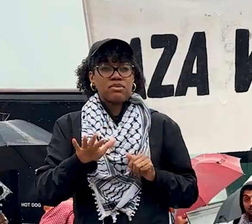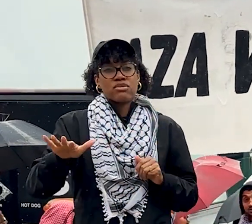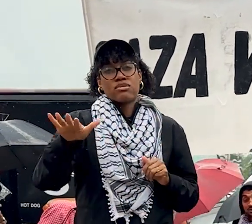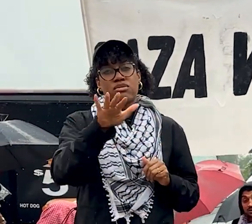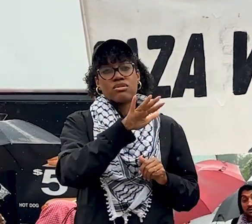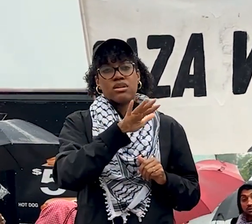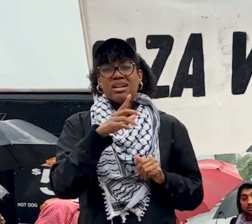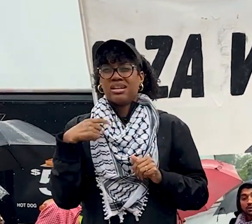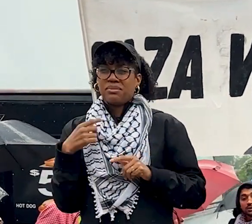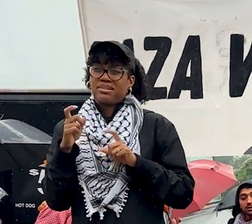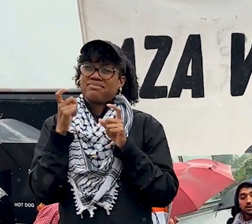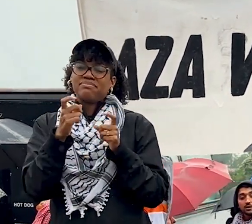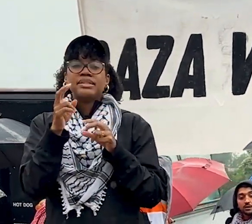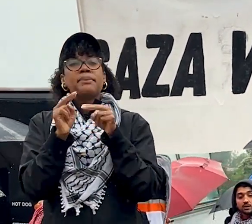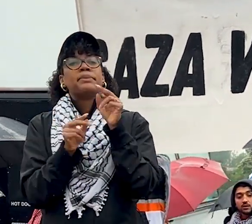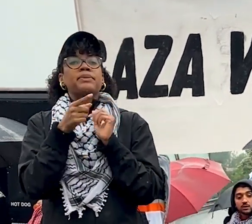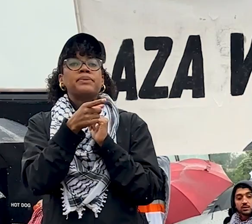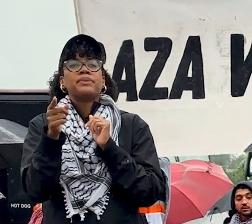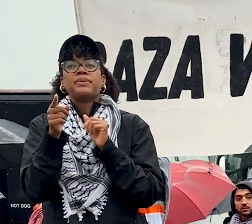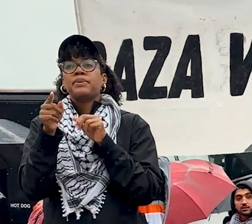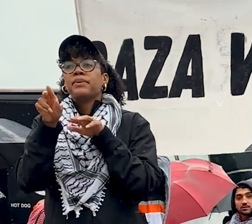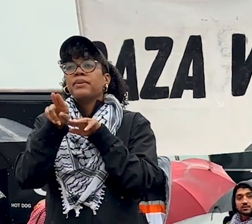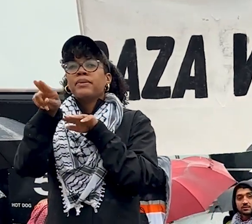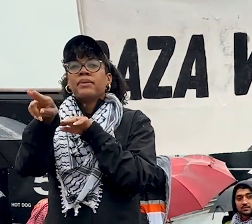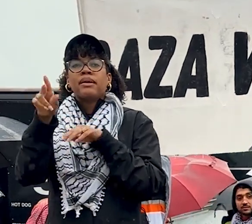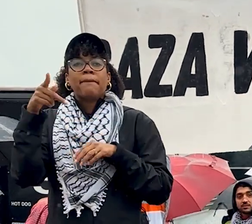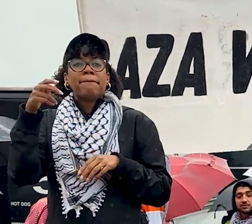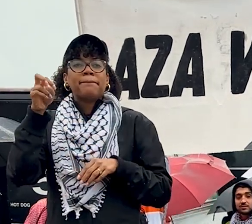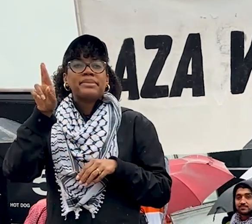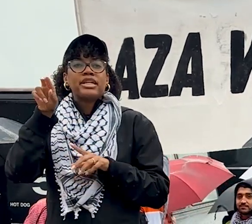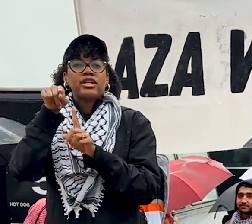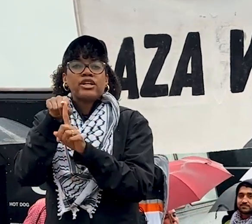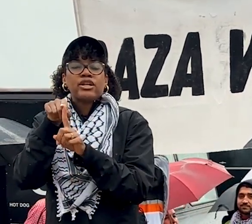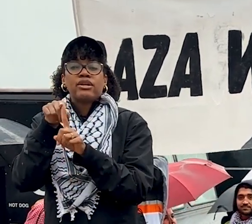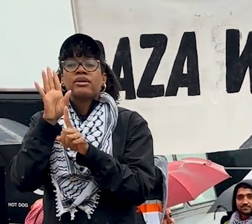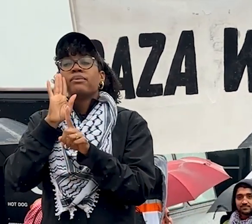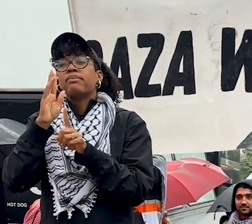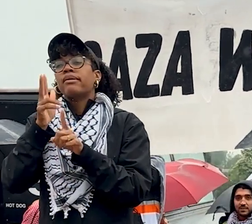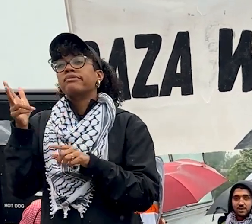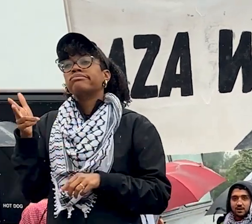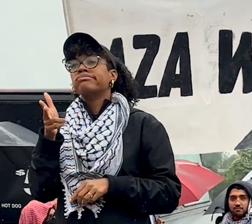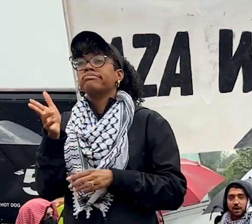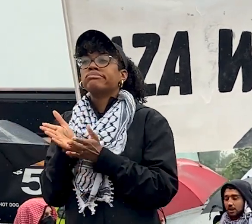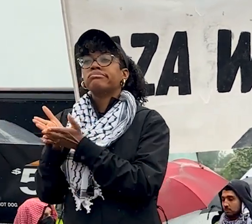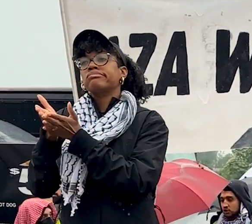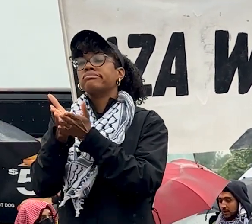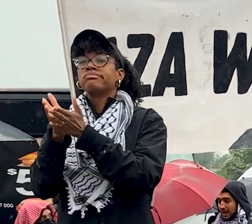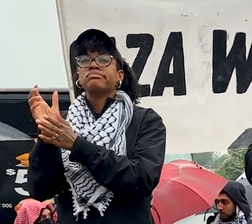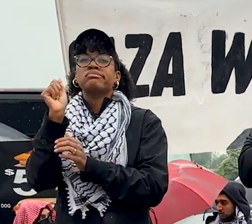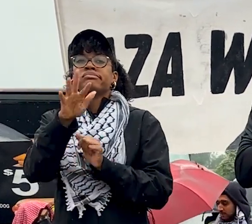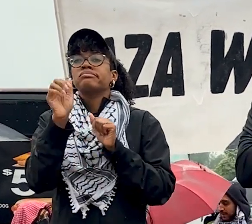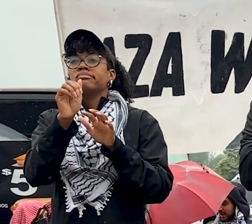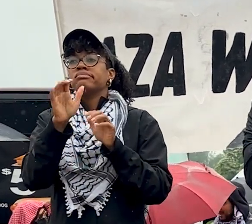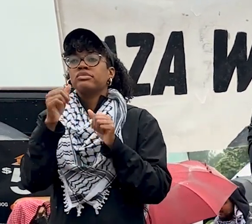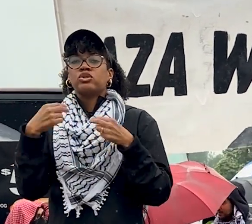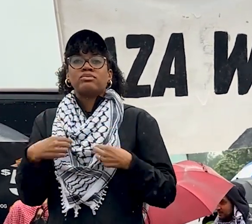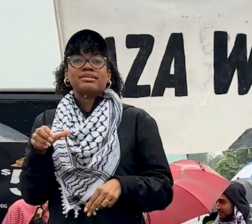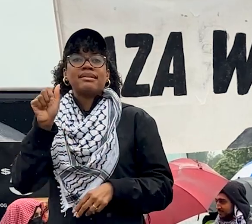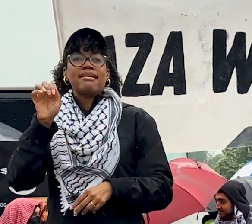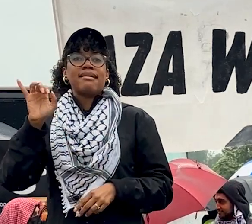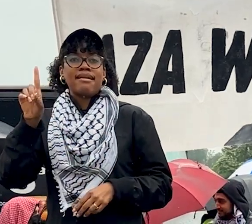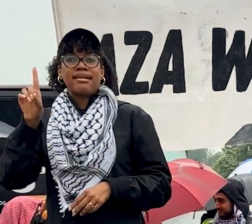pier. We're going to get humanitarian aid. 90 truckloads a day to a